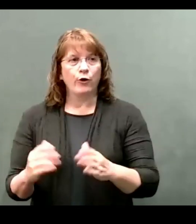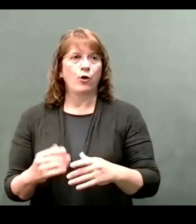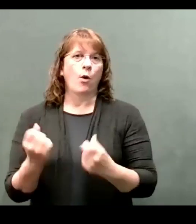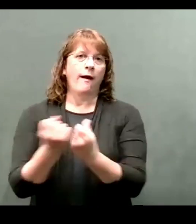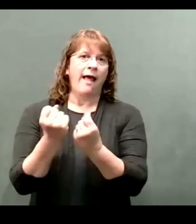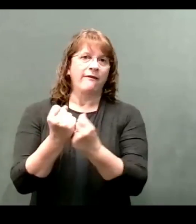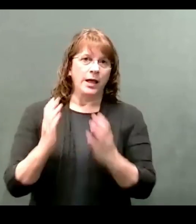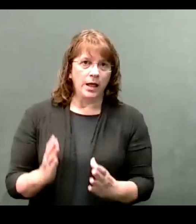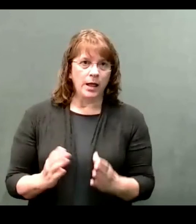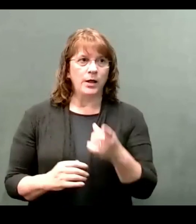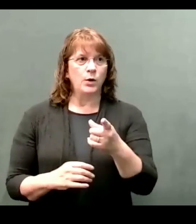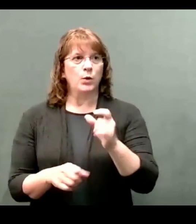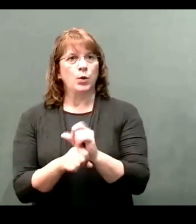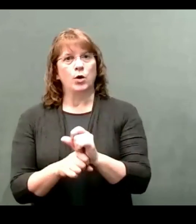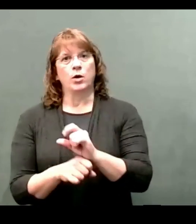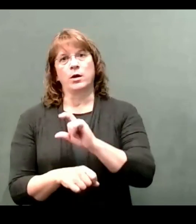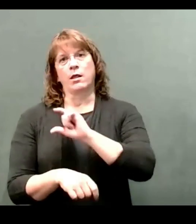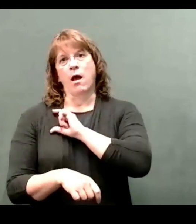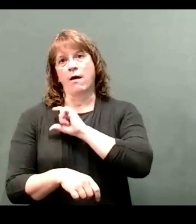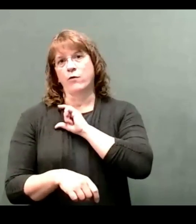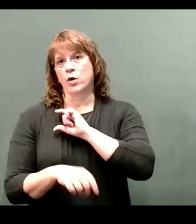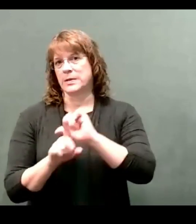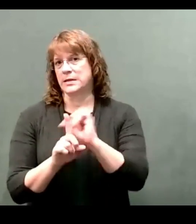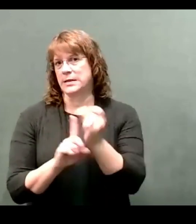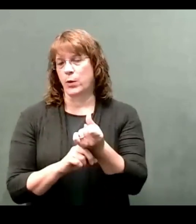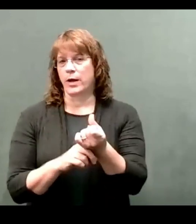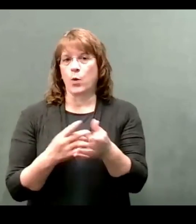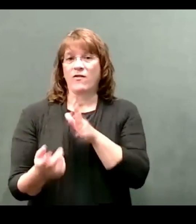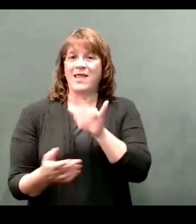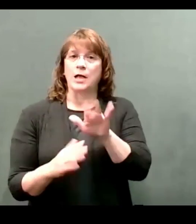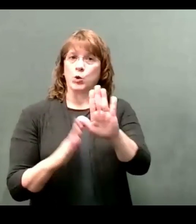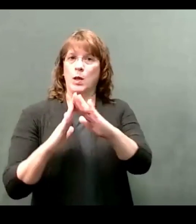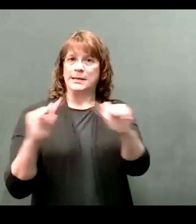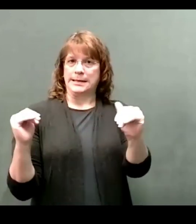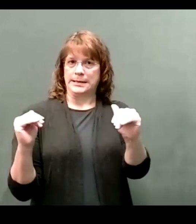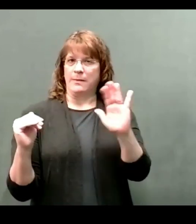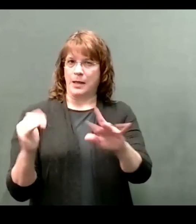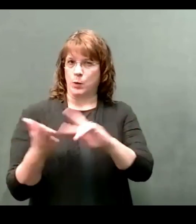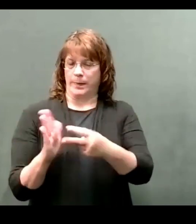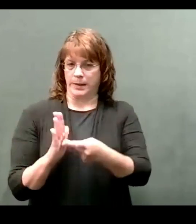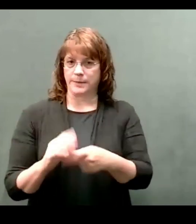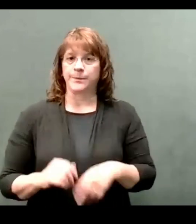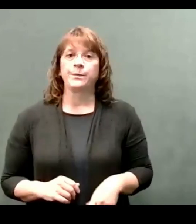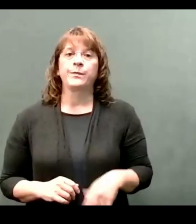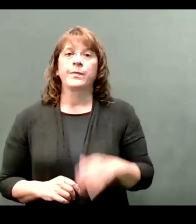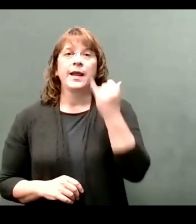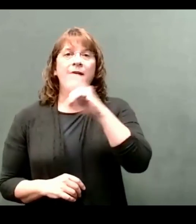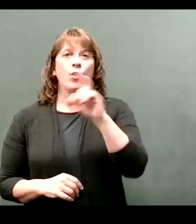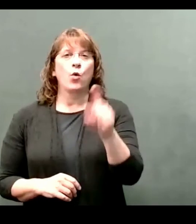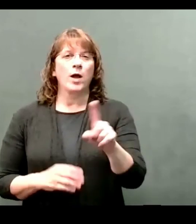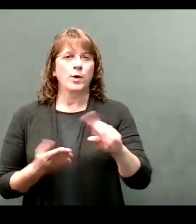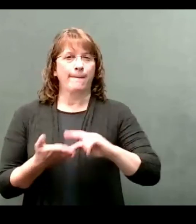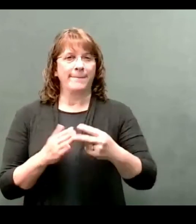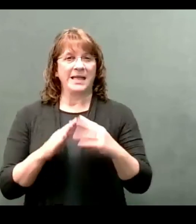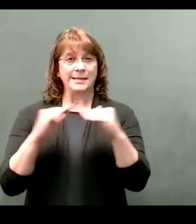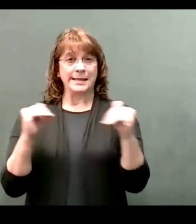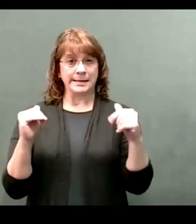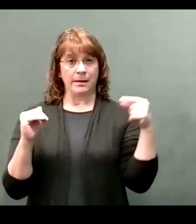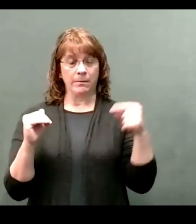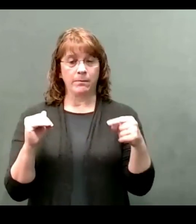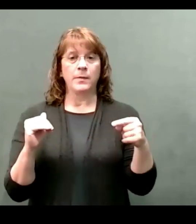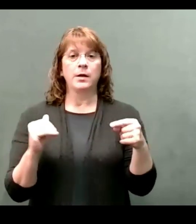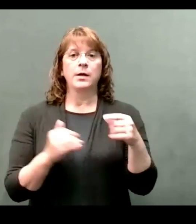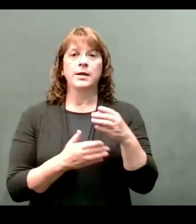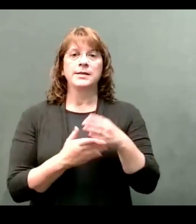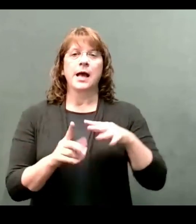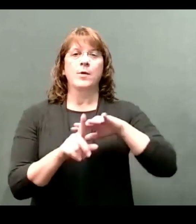an advocate, you work in a law enforcement setting, whatever it is, that is your system, right? That's what we're referring to. And if you have questions about what we mean by systems,